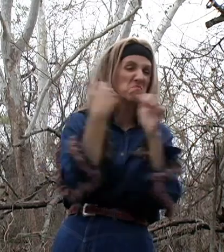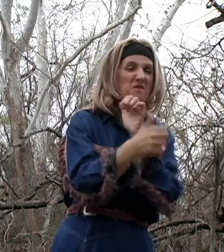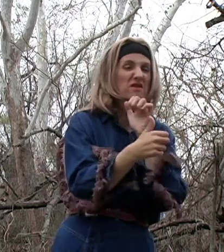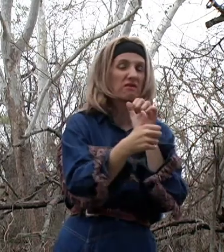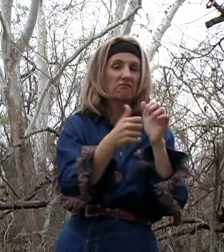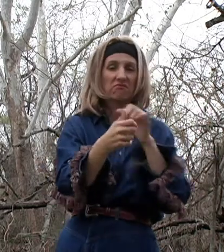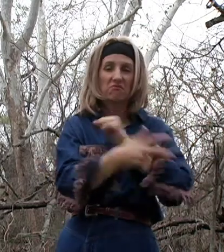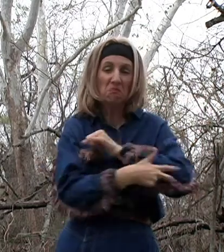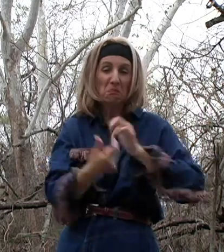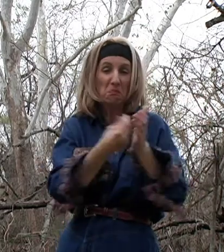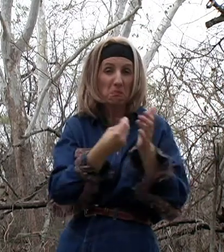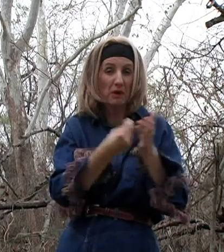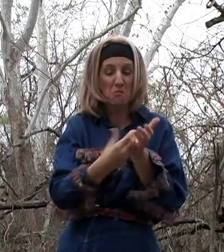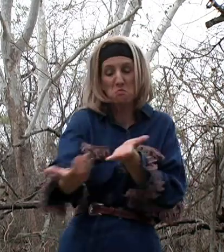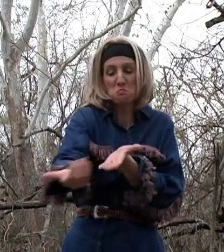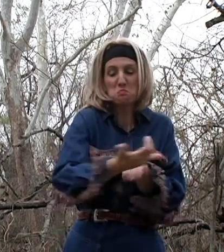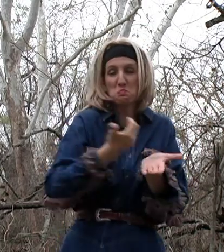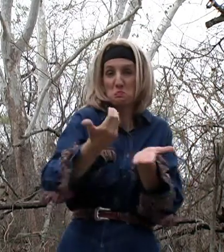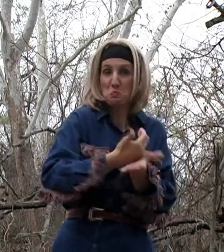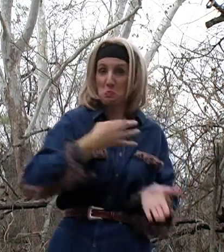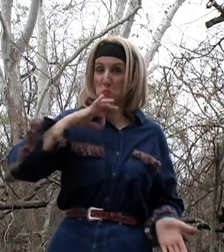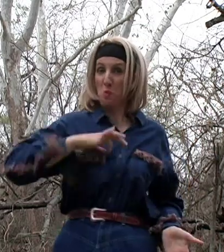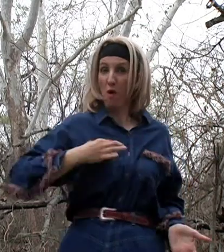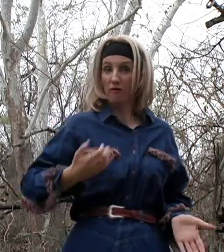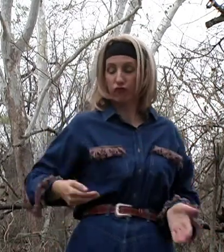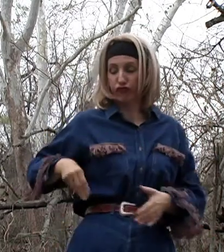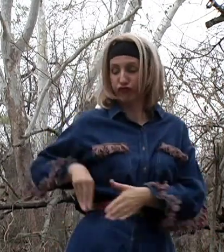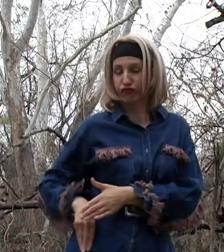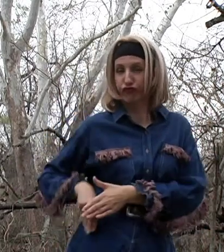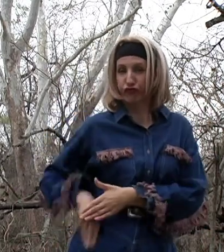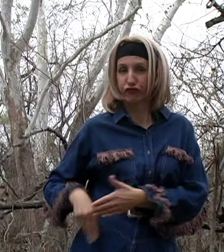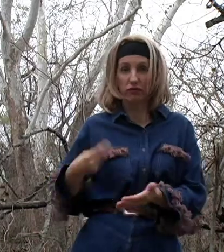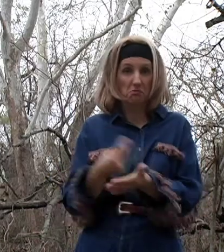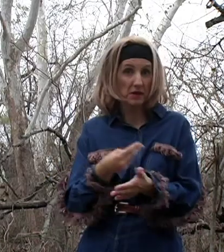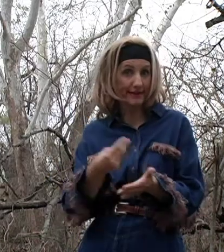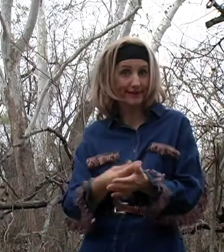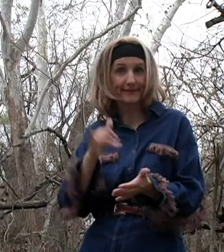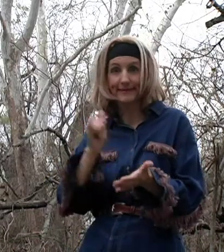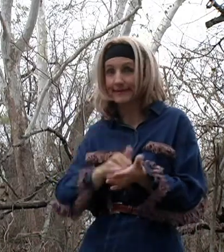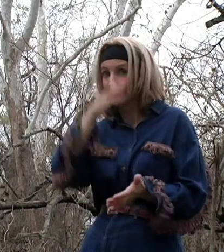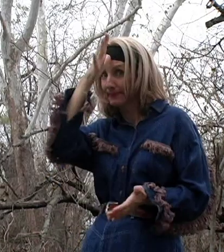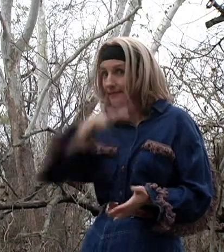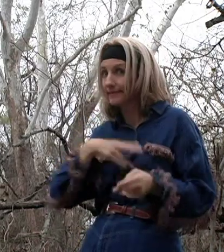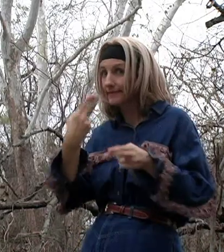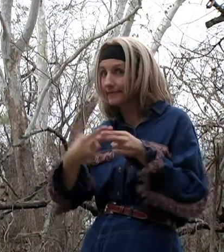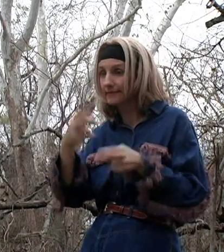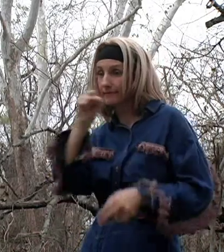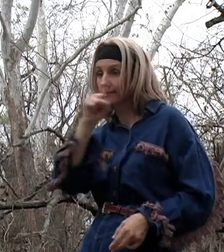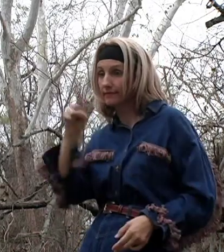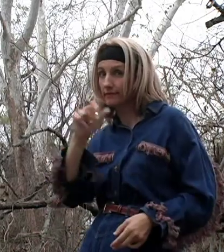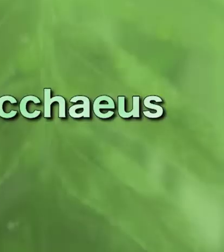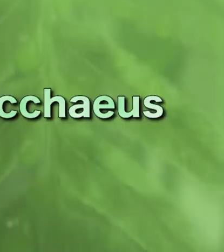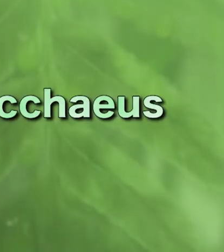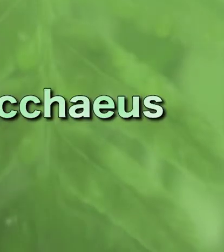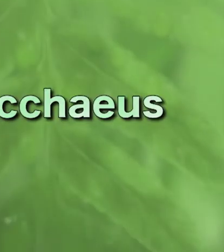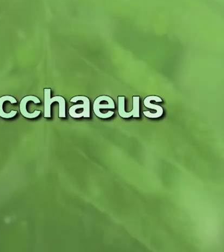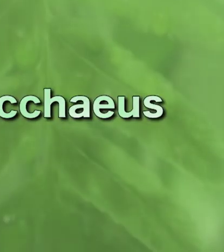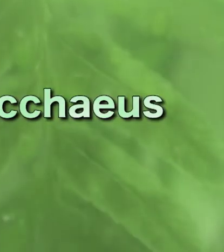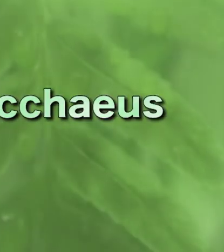people. He had been mean. He had stolen money and made a profit. And he kept the profit. And that man's name was